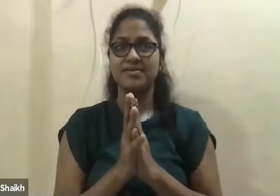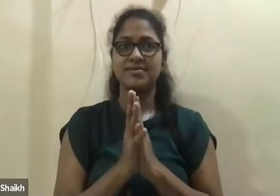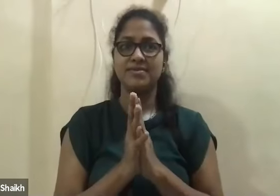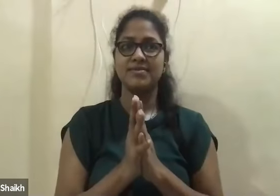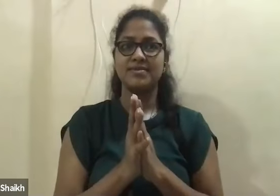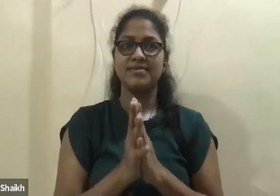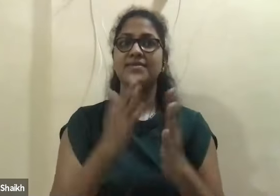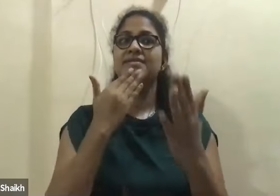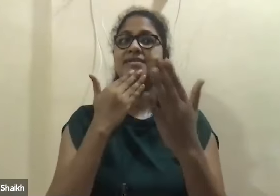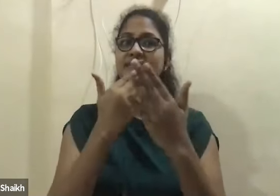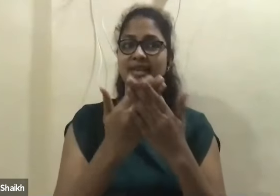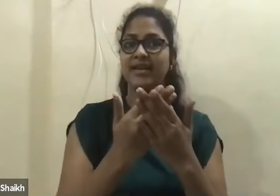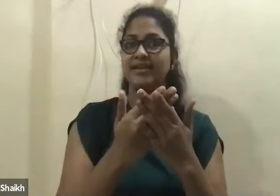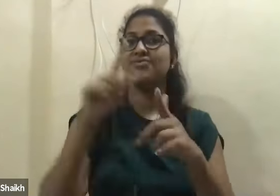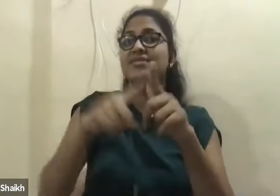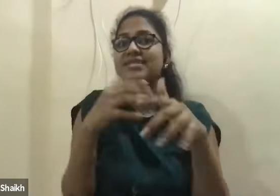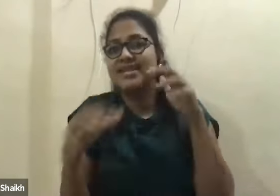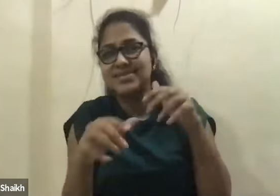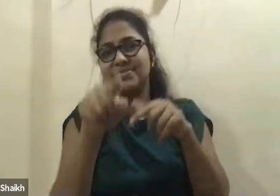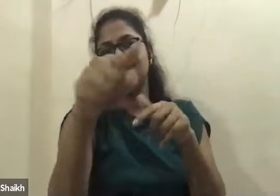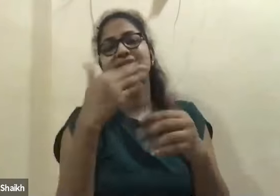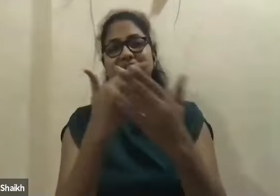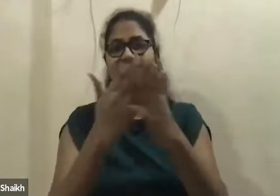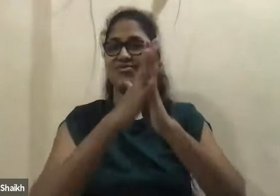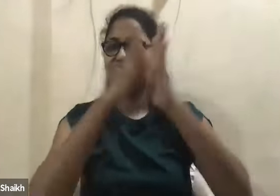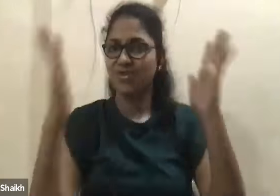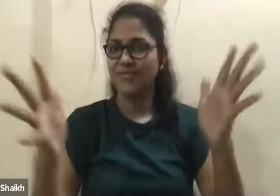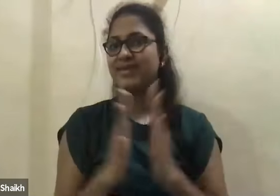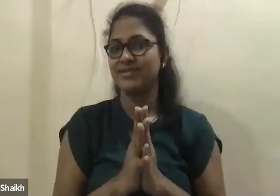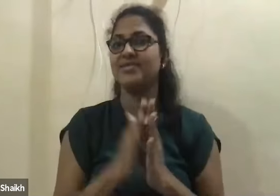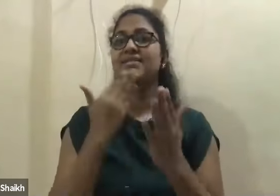Thank you so much, Jazz. Thank you. Thank you so much. Thank you. Thank you.